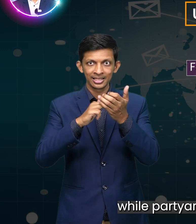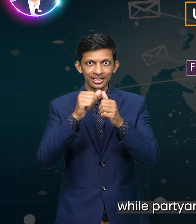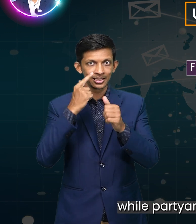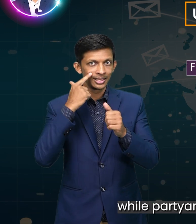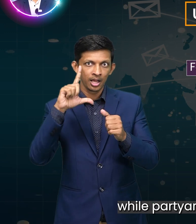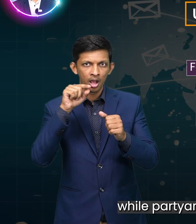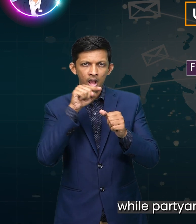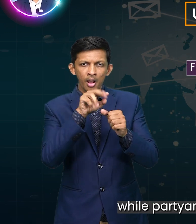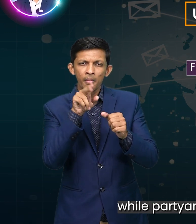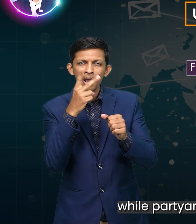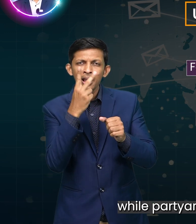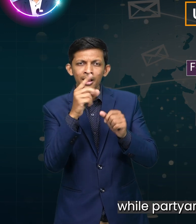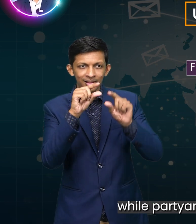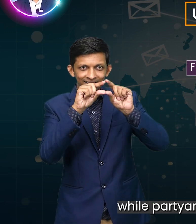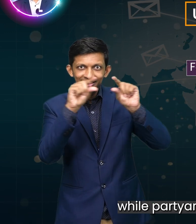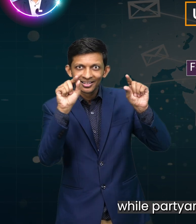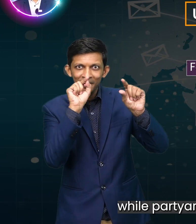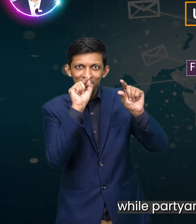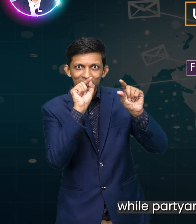while